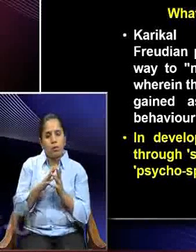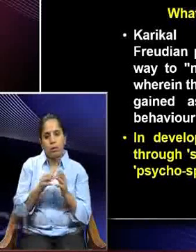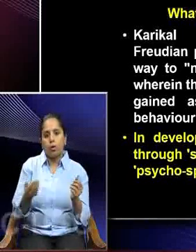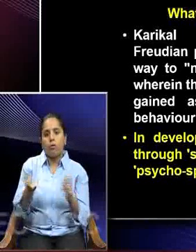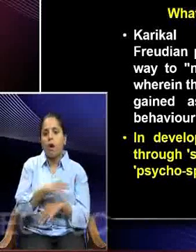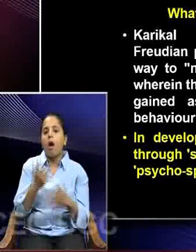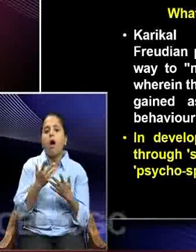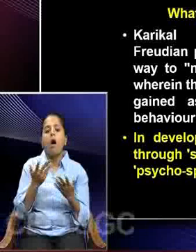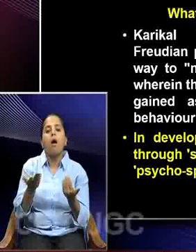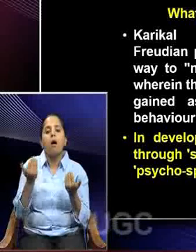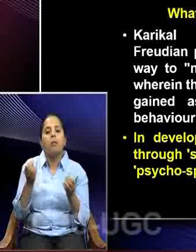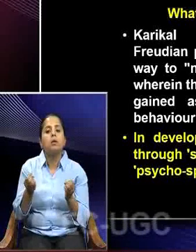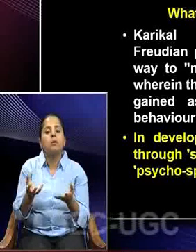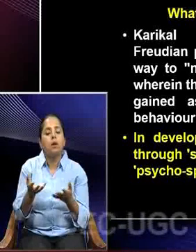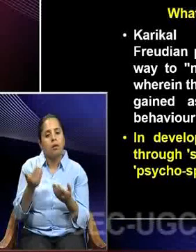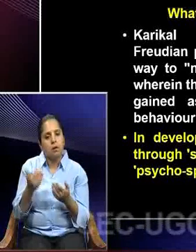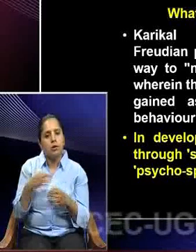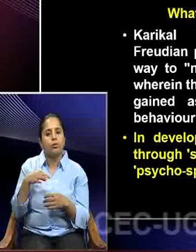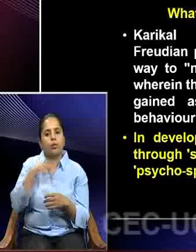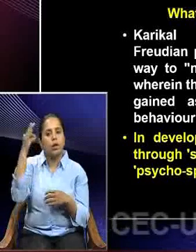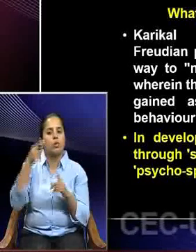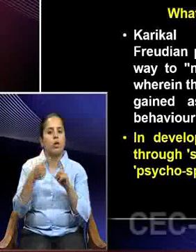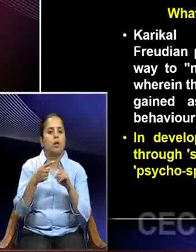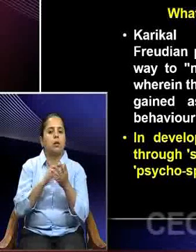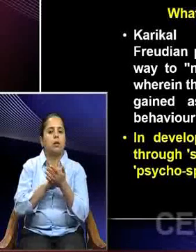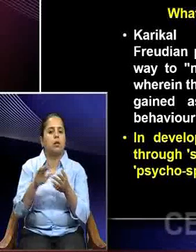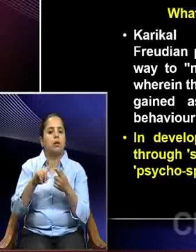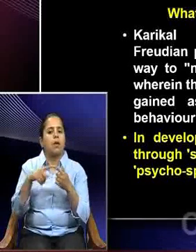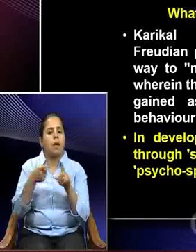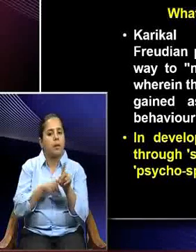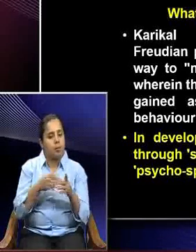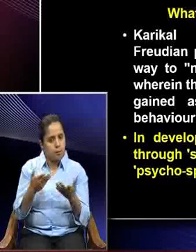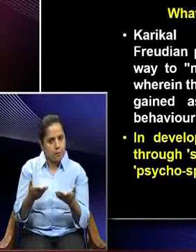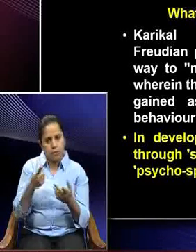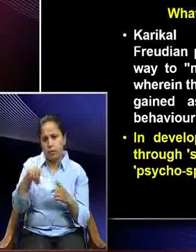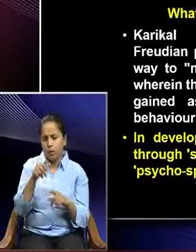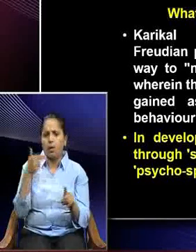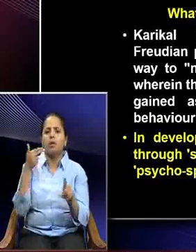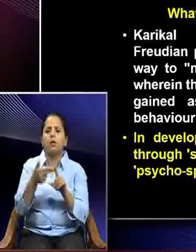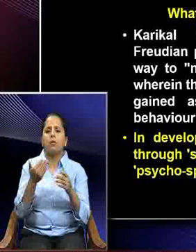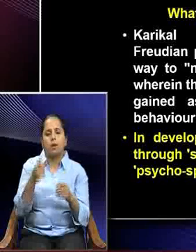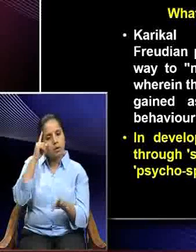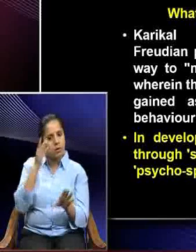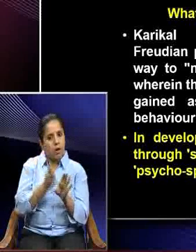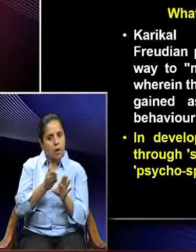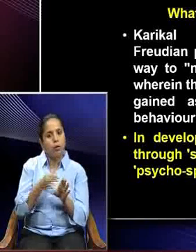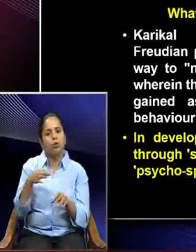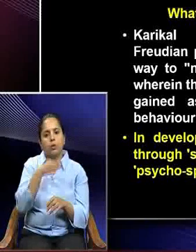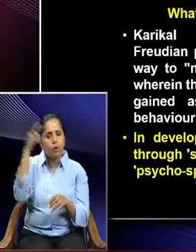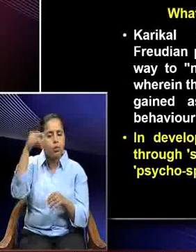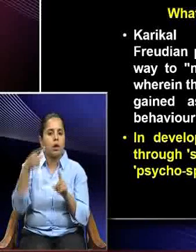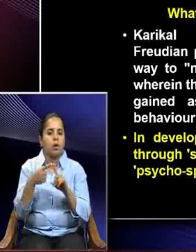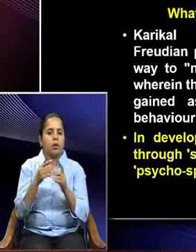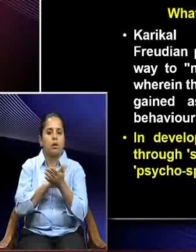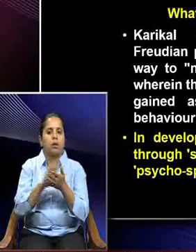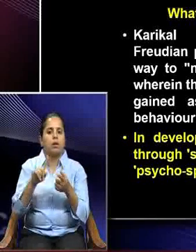where? It is coming from spiritual therapy, and you can call it as psycho-spiritual therapy. So there